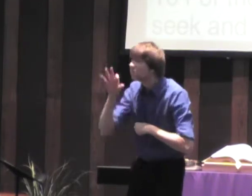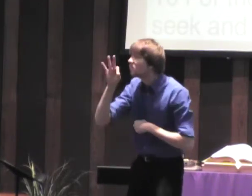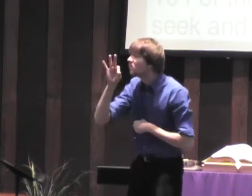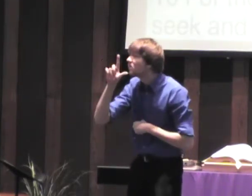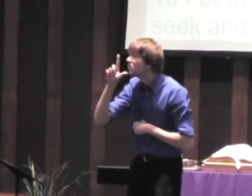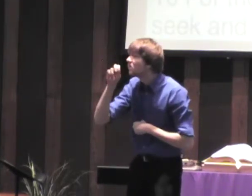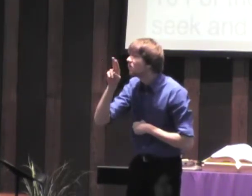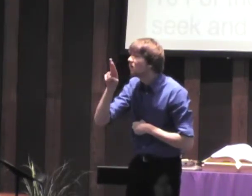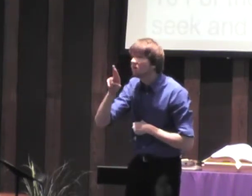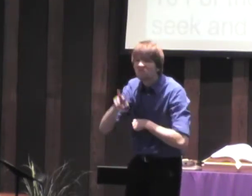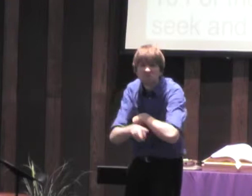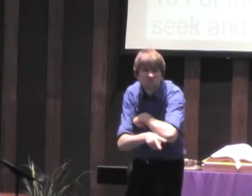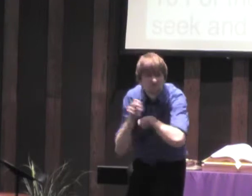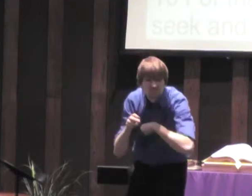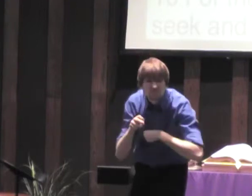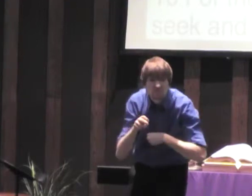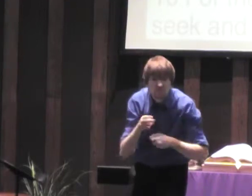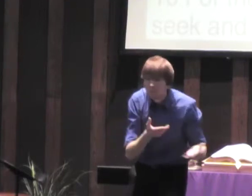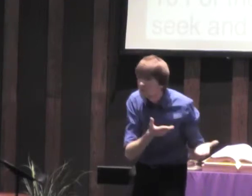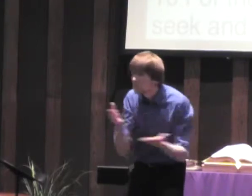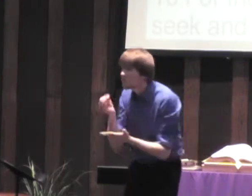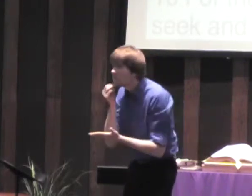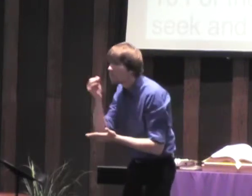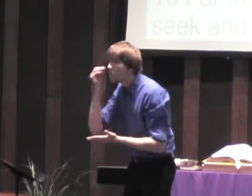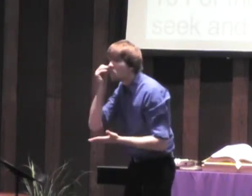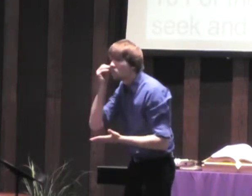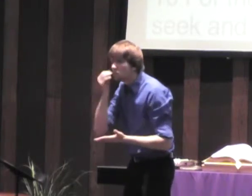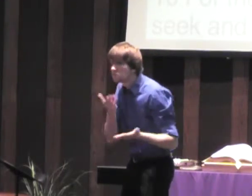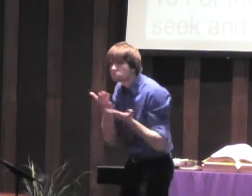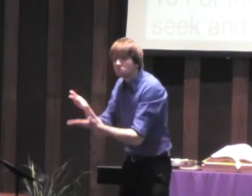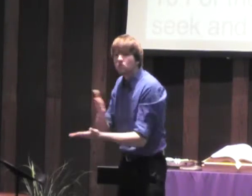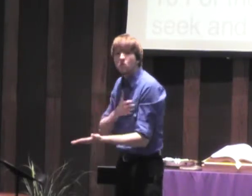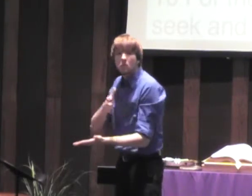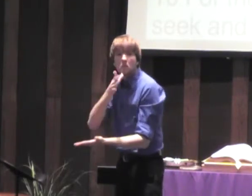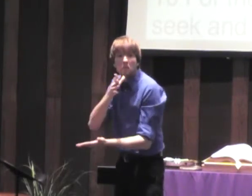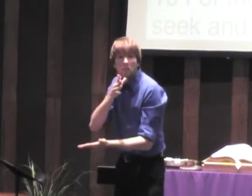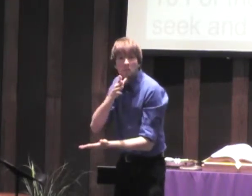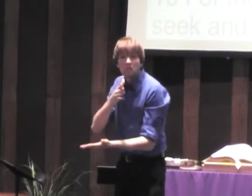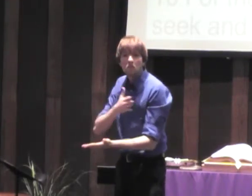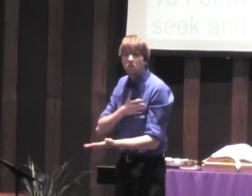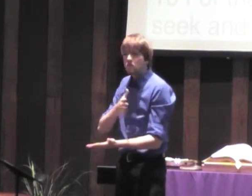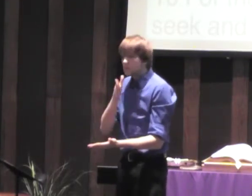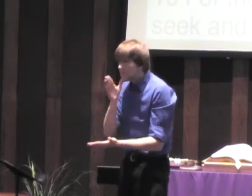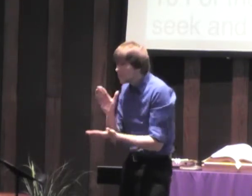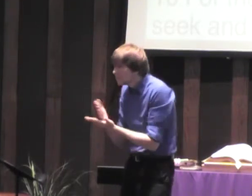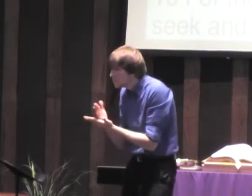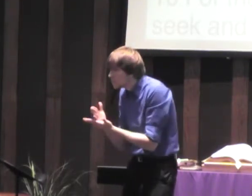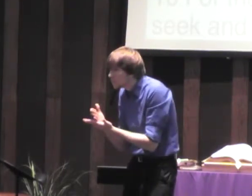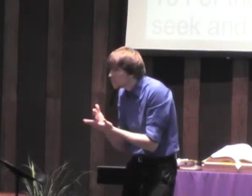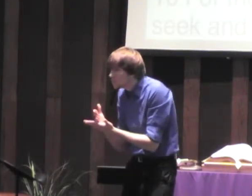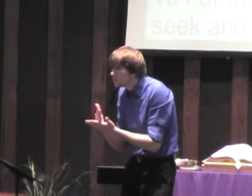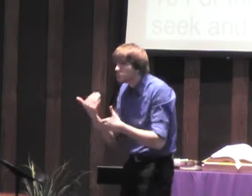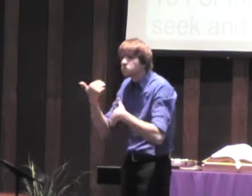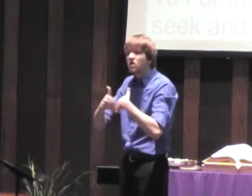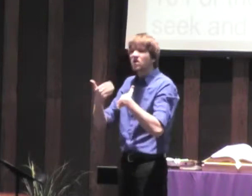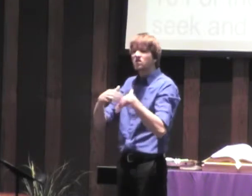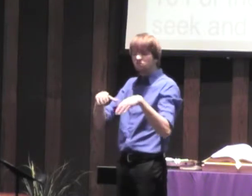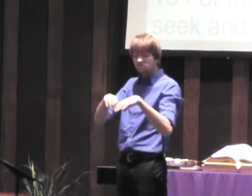going into the stores and stealing flour to bring home so that my mother could